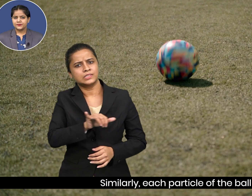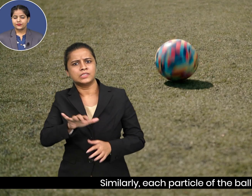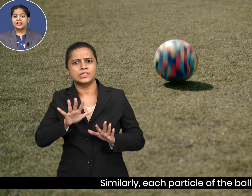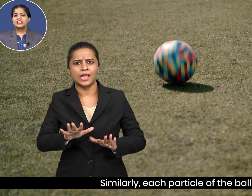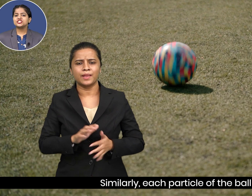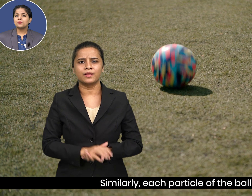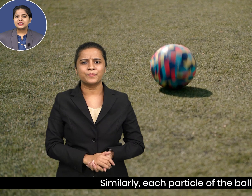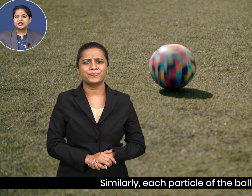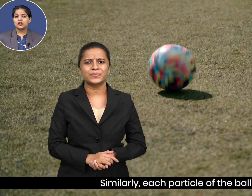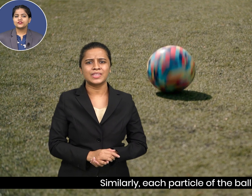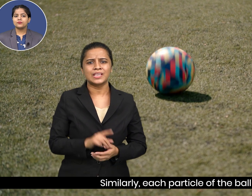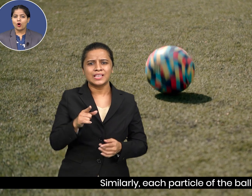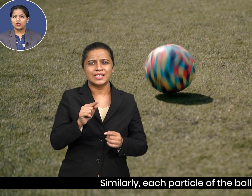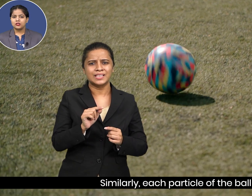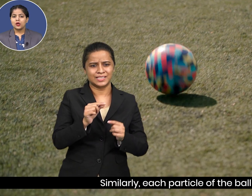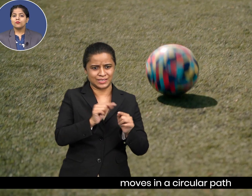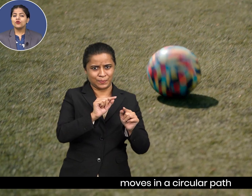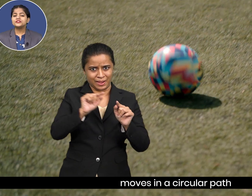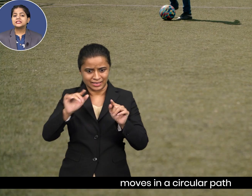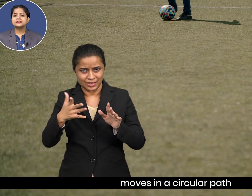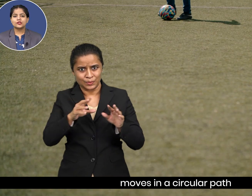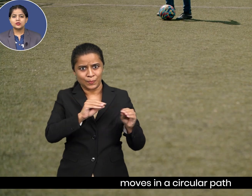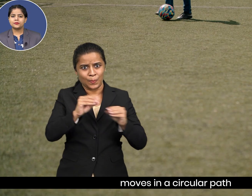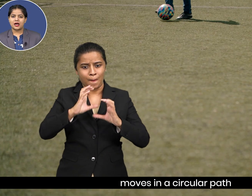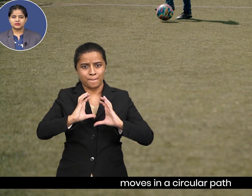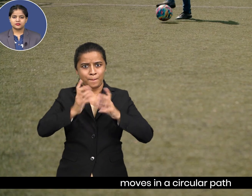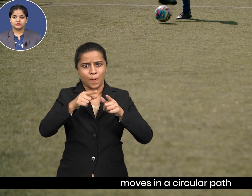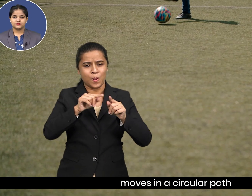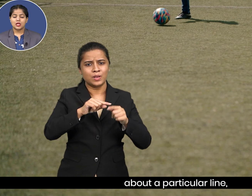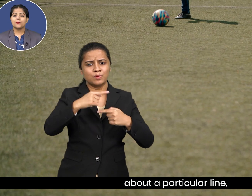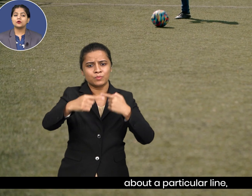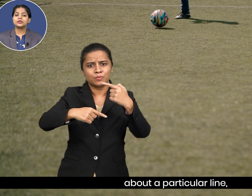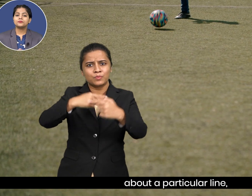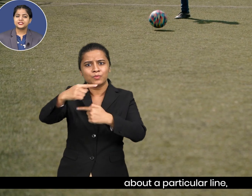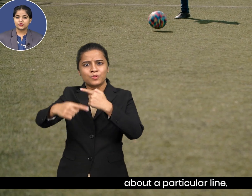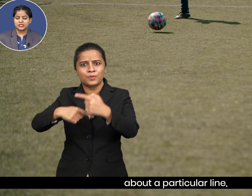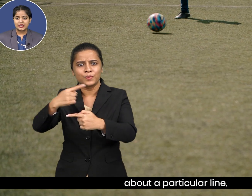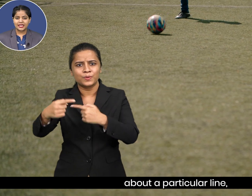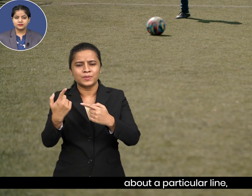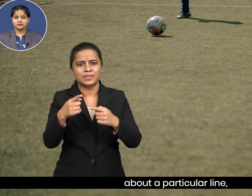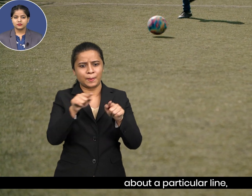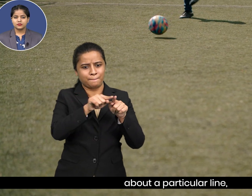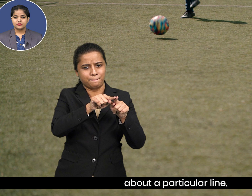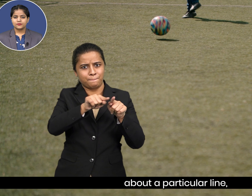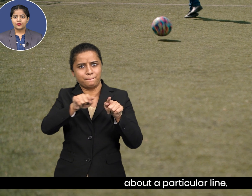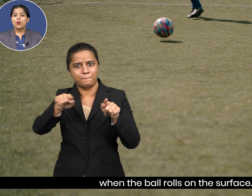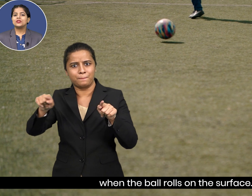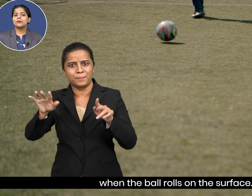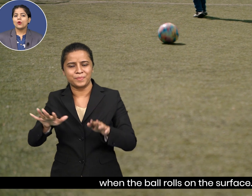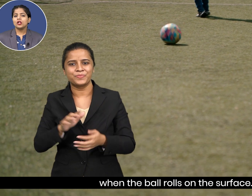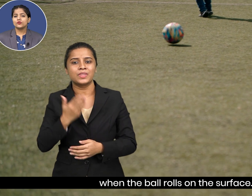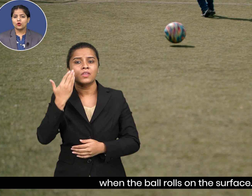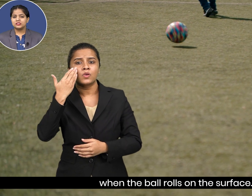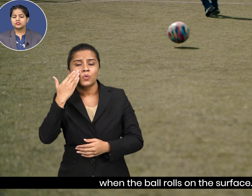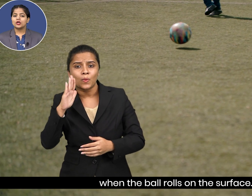Similarly, each particle of the ball moves in a circular path about a particular line when